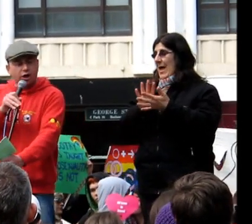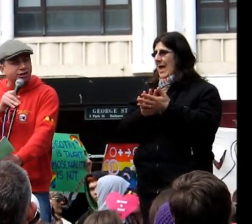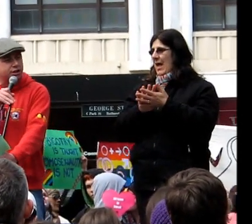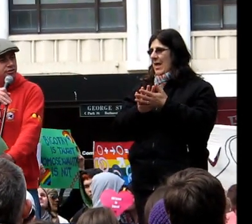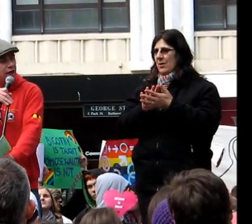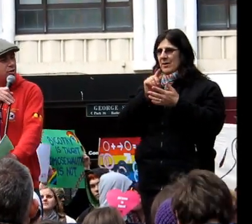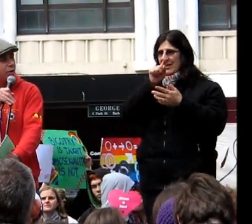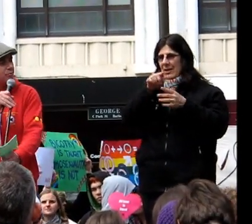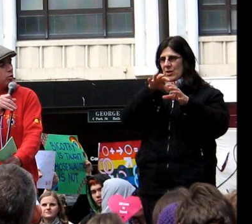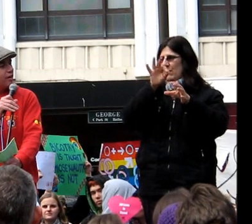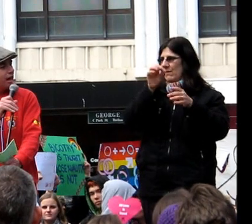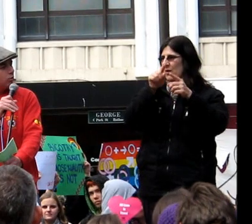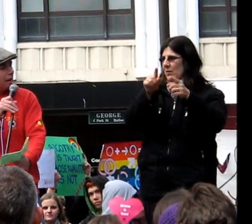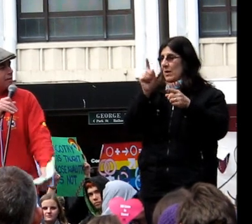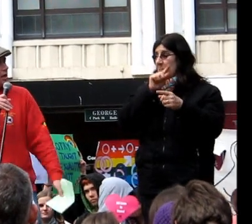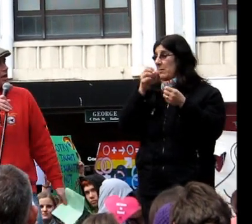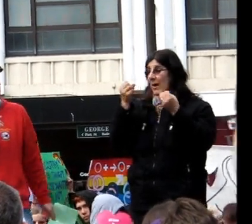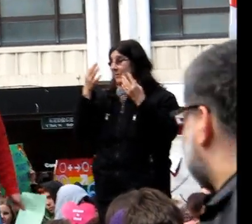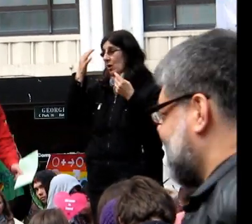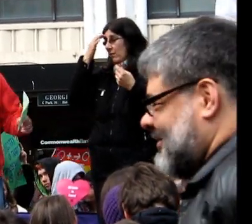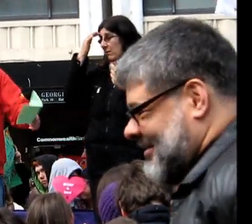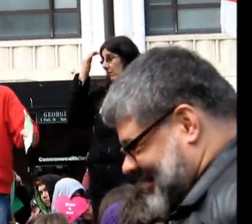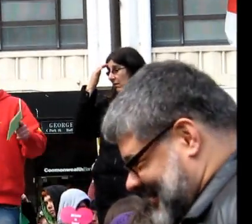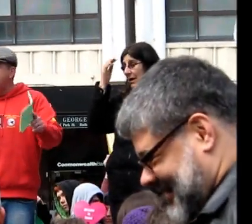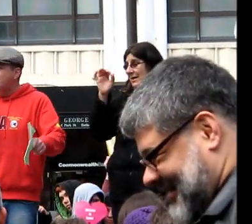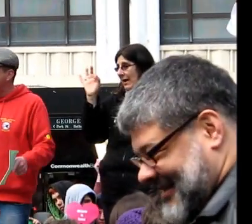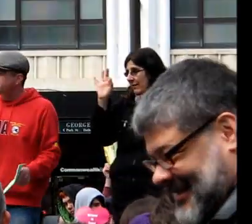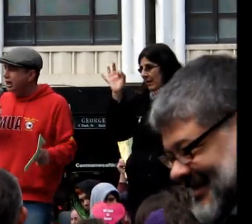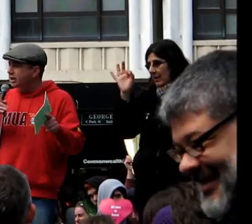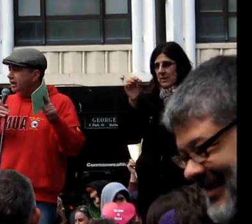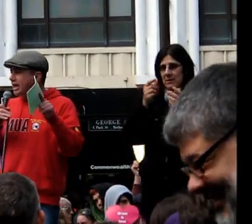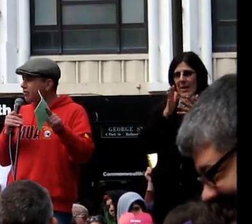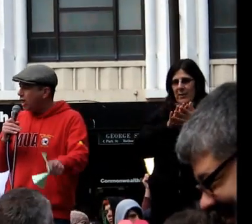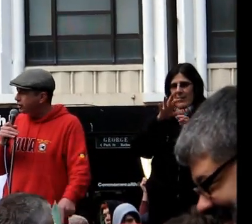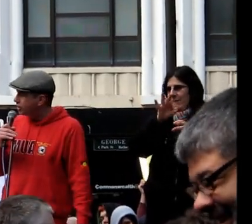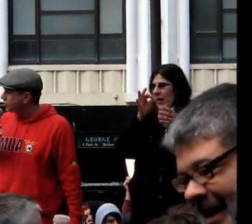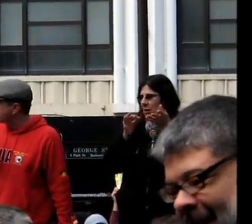a conscience vote to people without one? They've continued to demonstrate that they have no social...